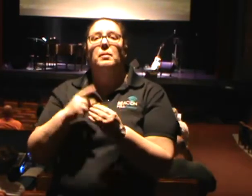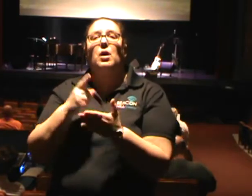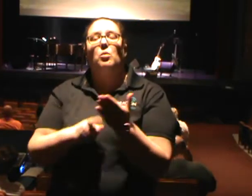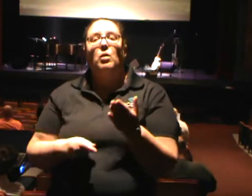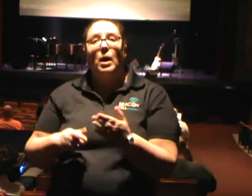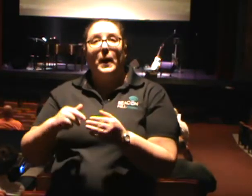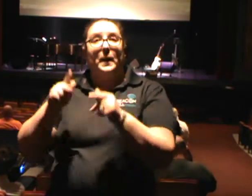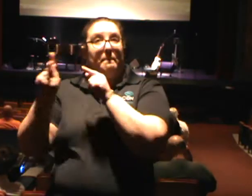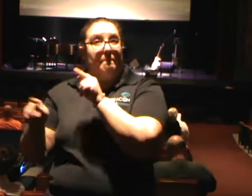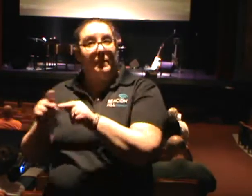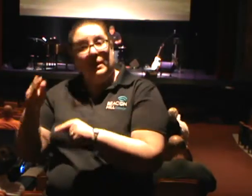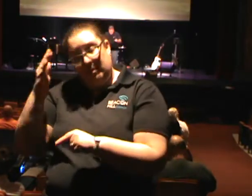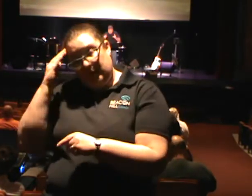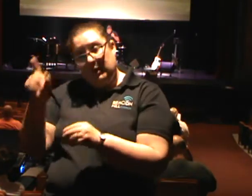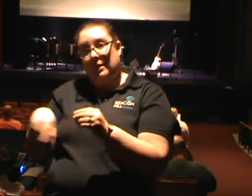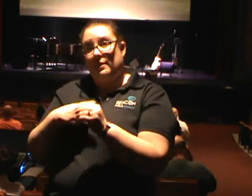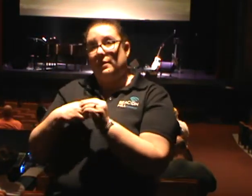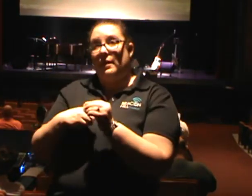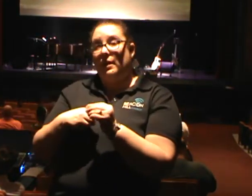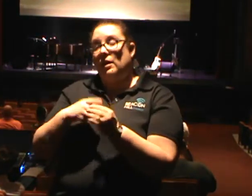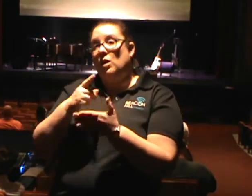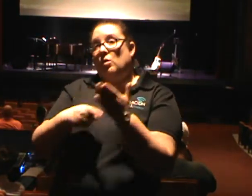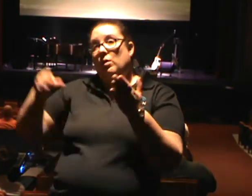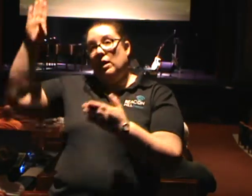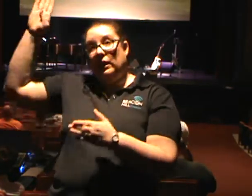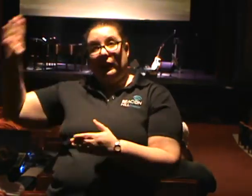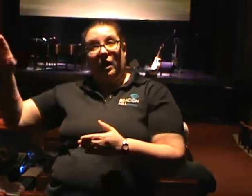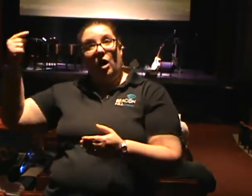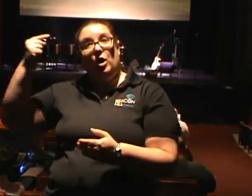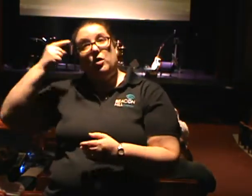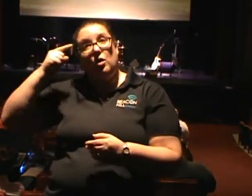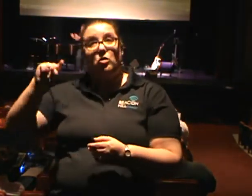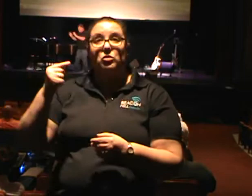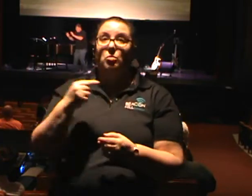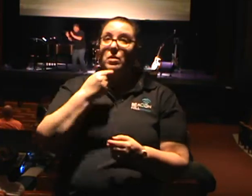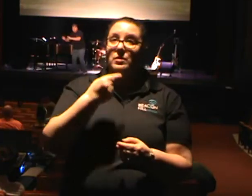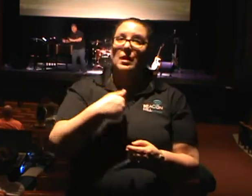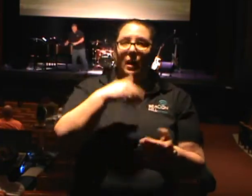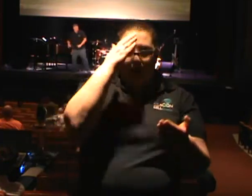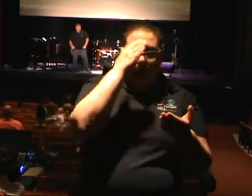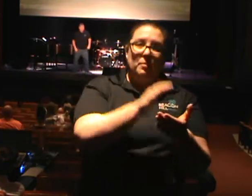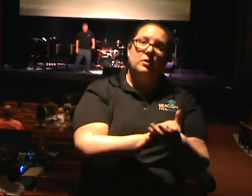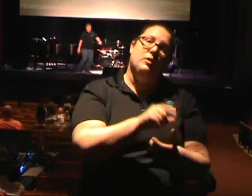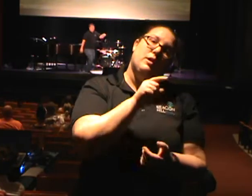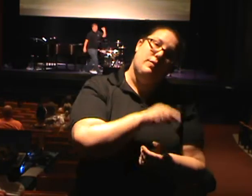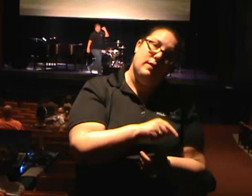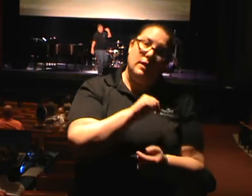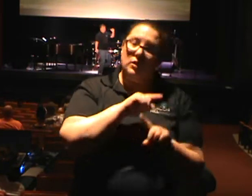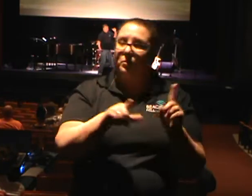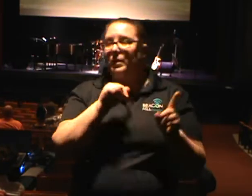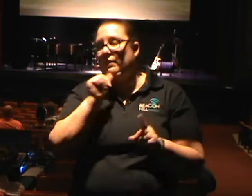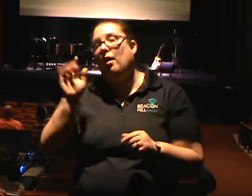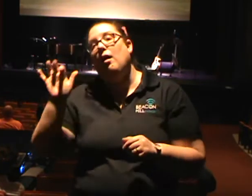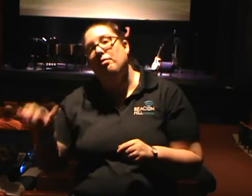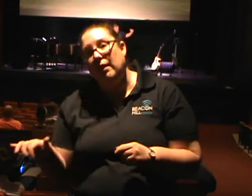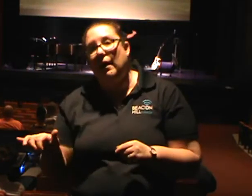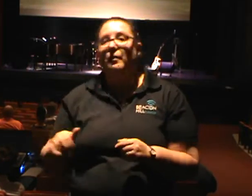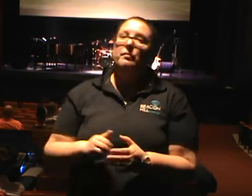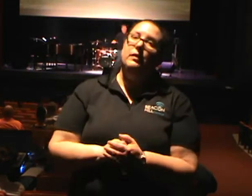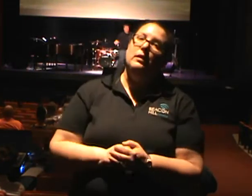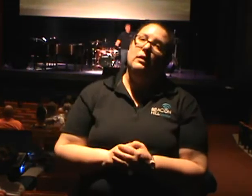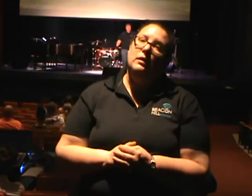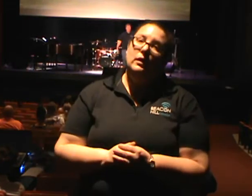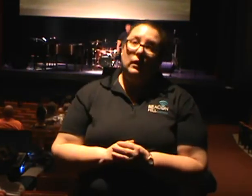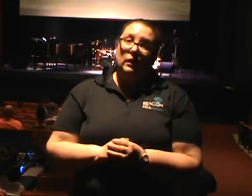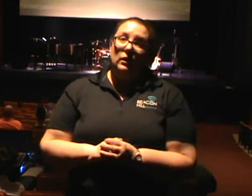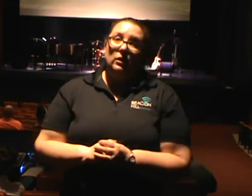think than what God knows. The ones who tell you that I believe this about the Bible, but I don't believe this about the